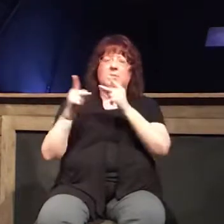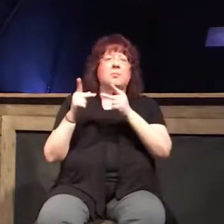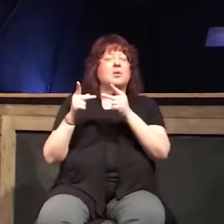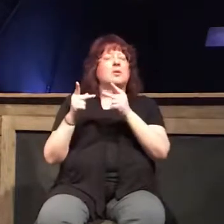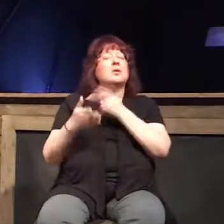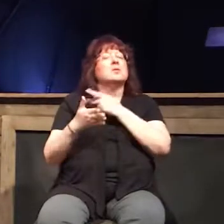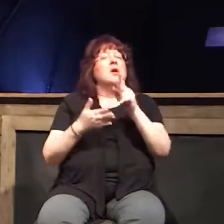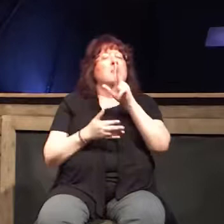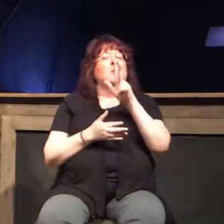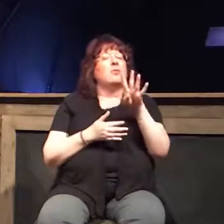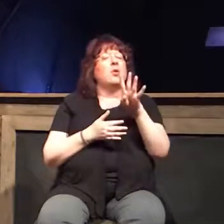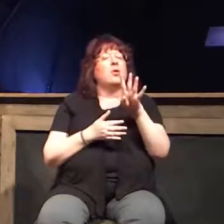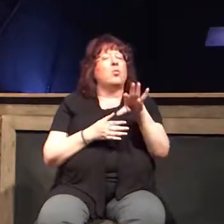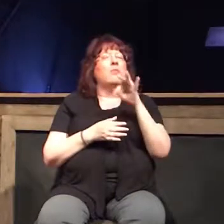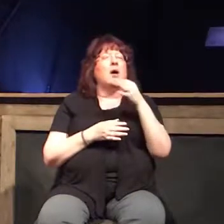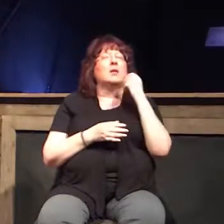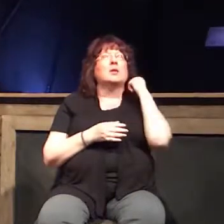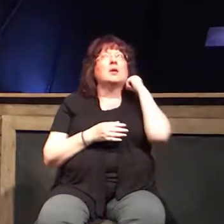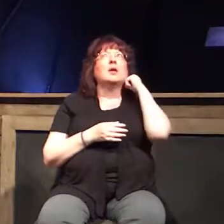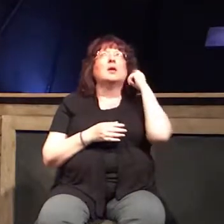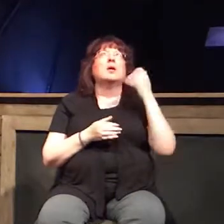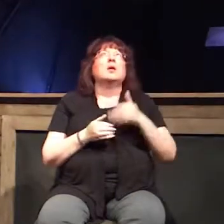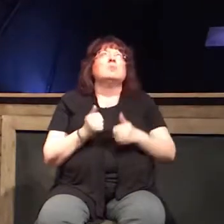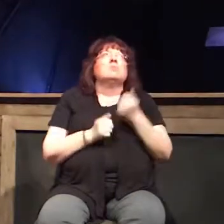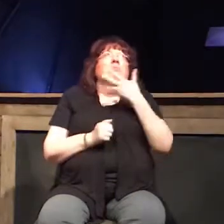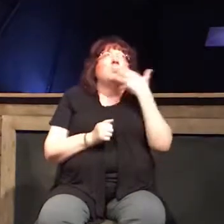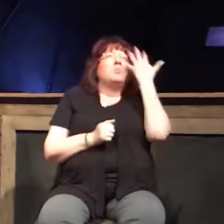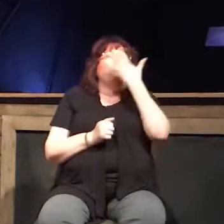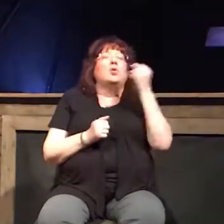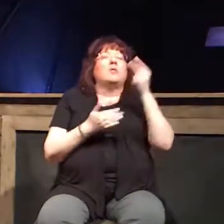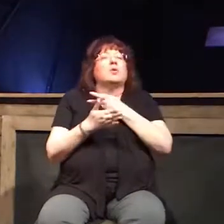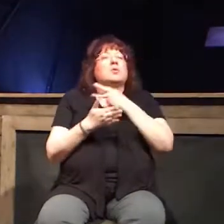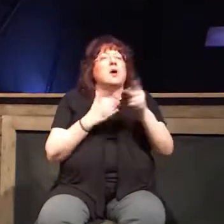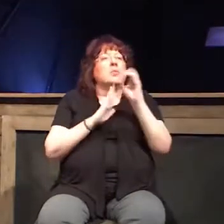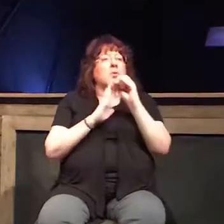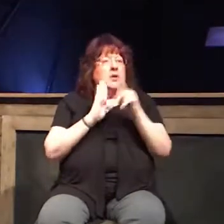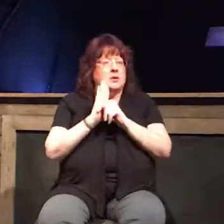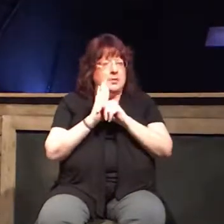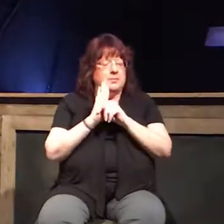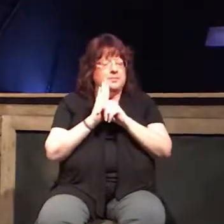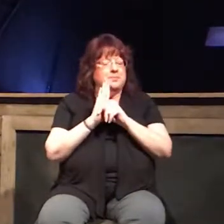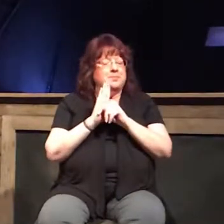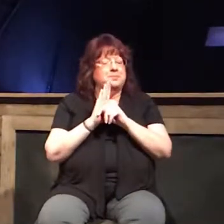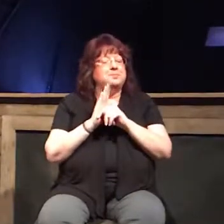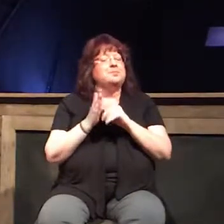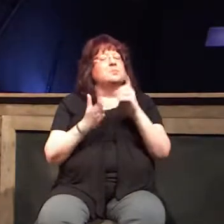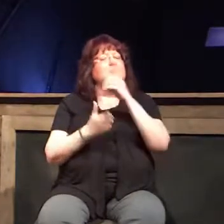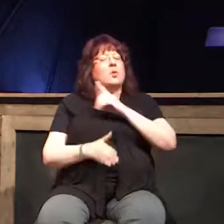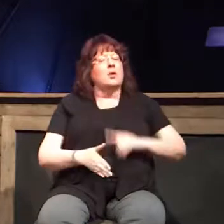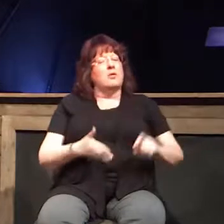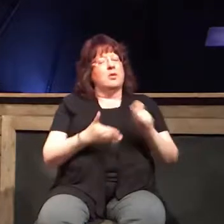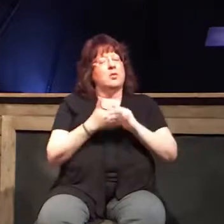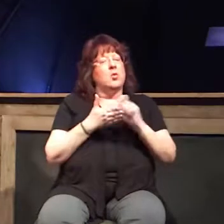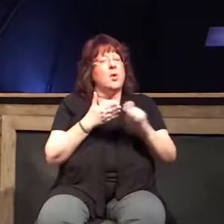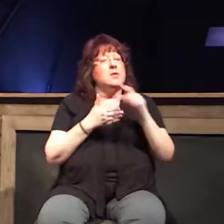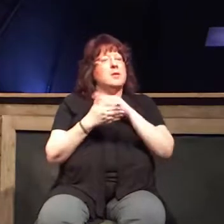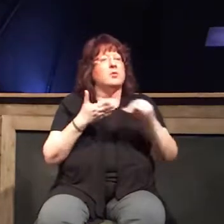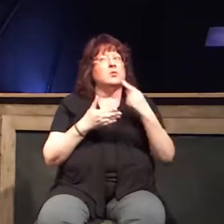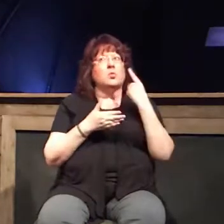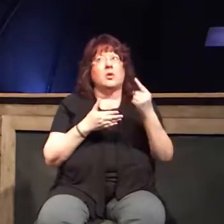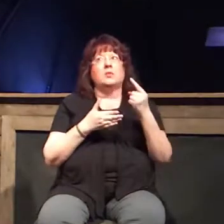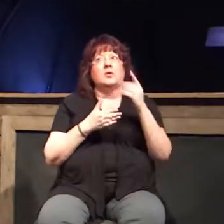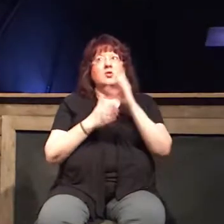And in Psalms 34, we find one of the most beautiful psalms in the Old Testament. And here's what David writes, verse 1, chapter